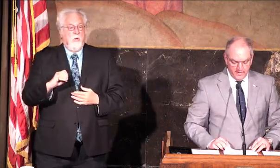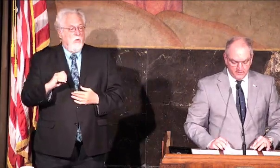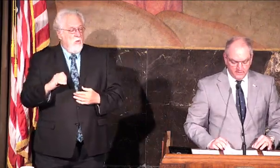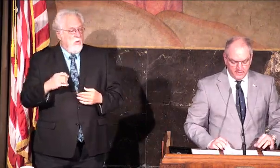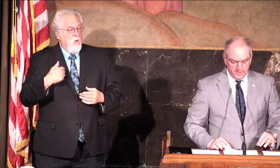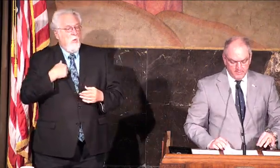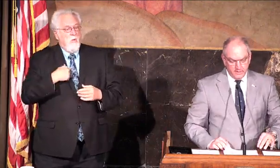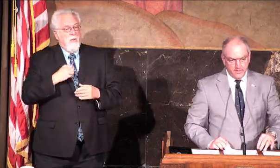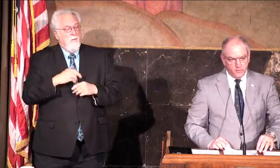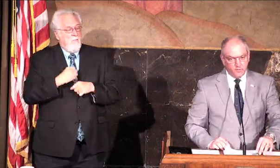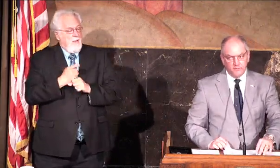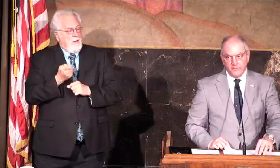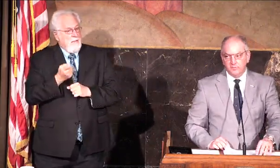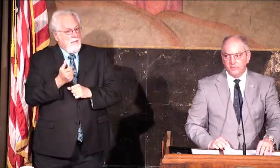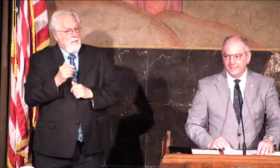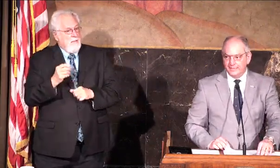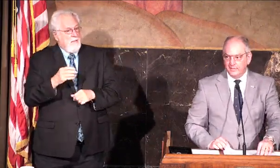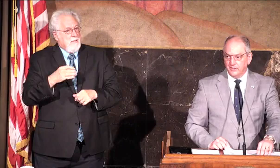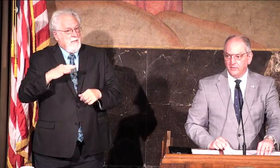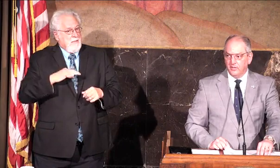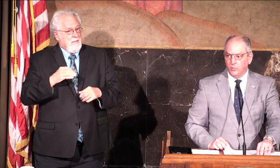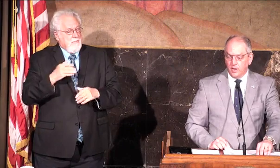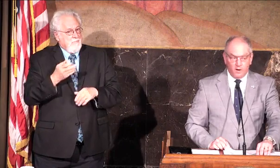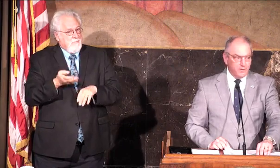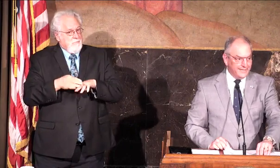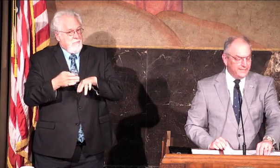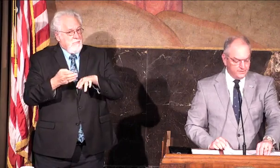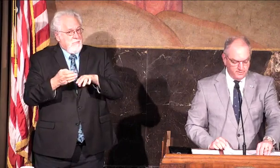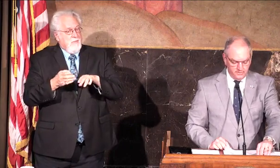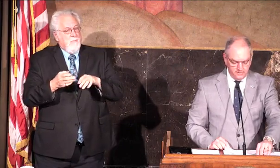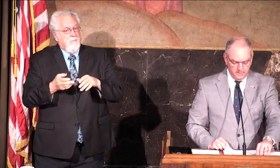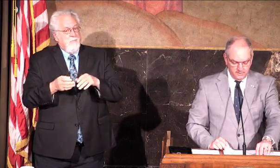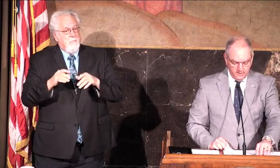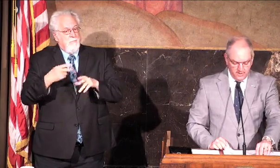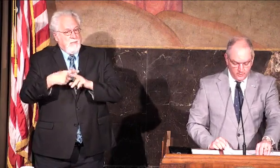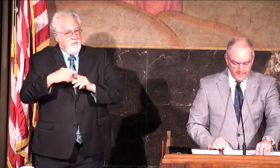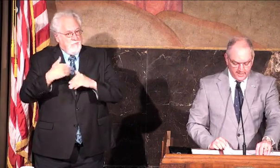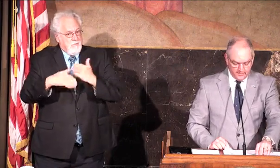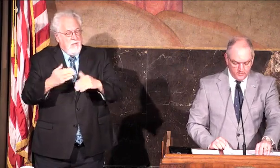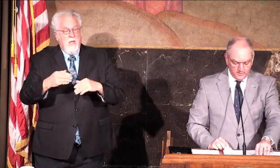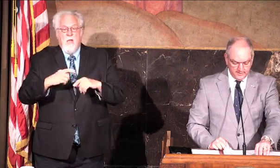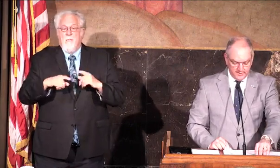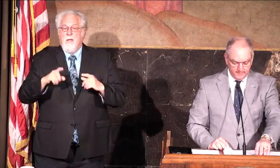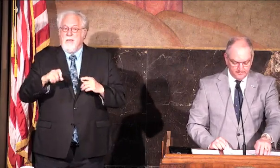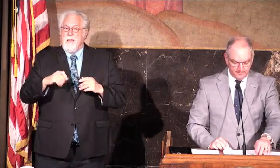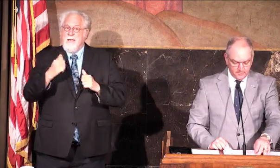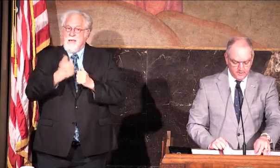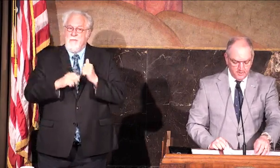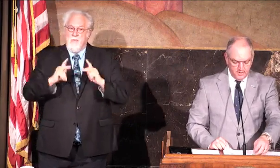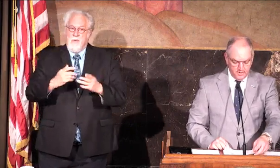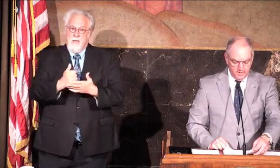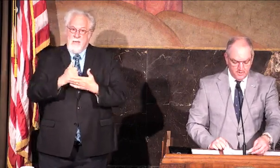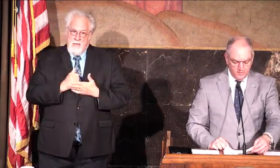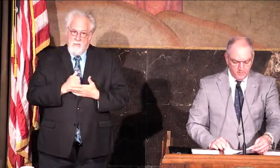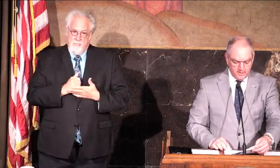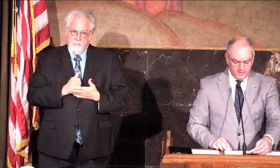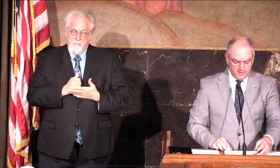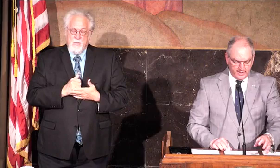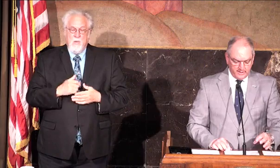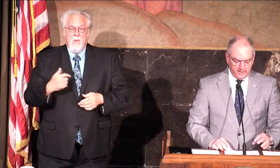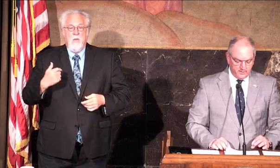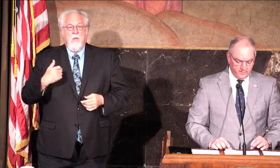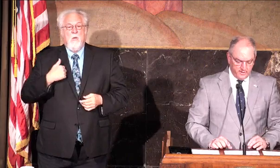fragile gains, but in order for this to continue, as we all need it to, we need everyone's help.